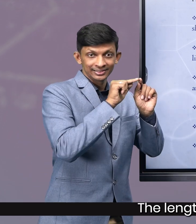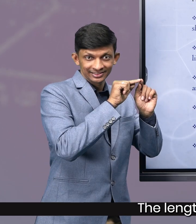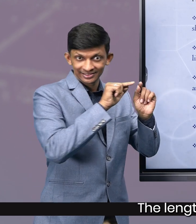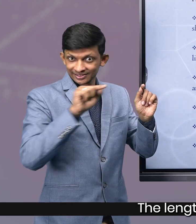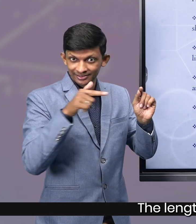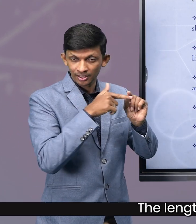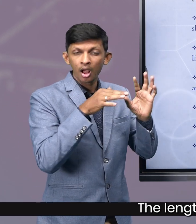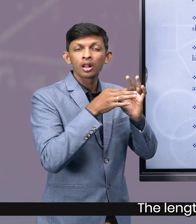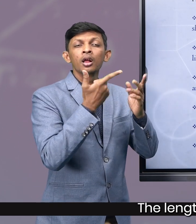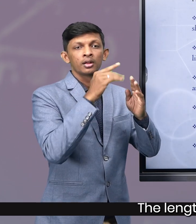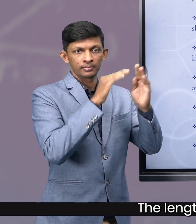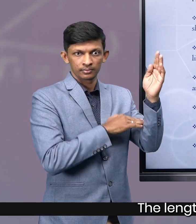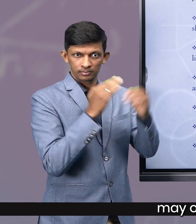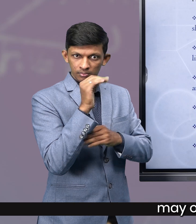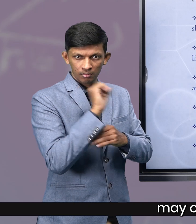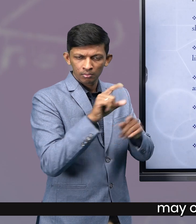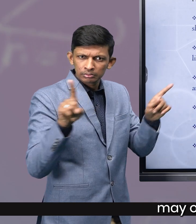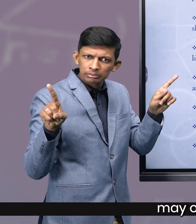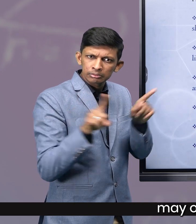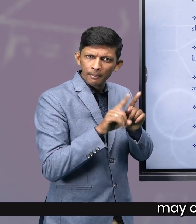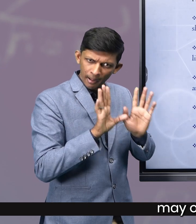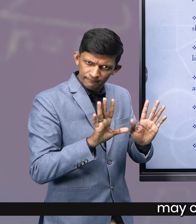The length of the sides of a polygon may or may not be the same.